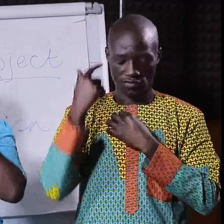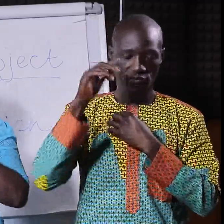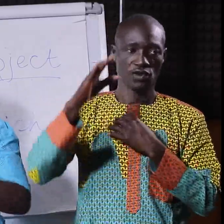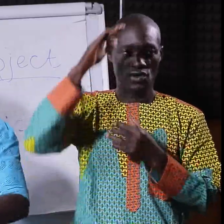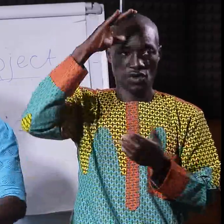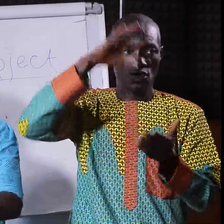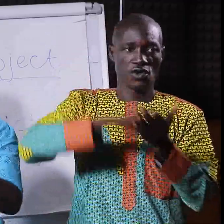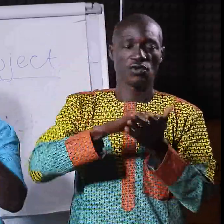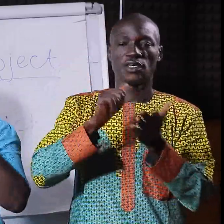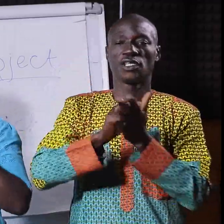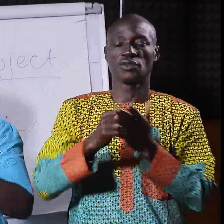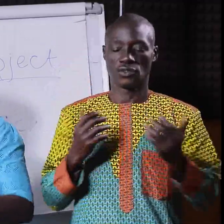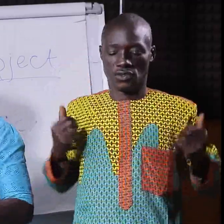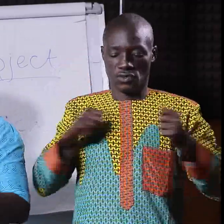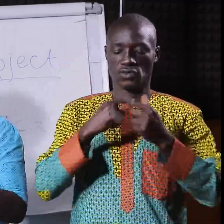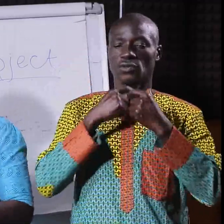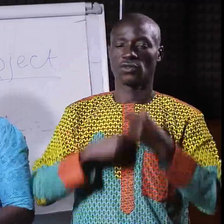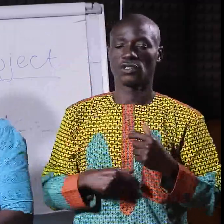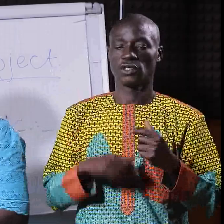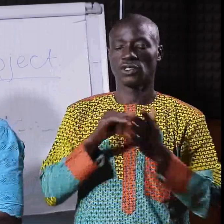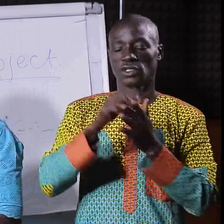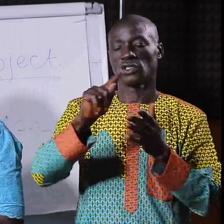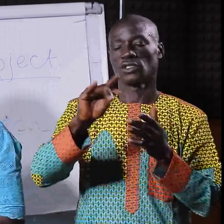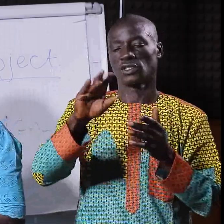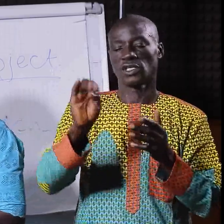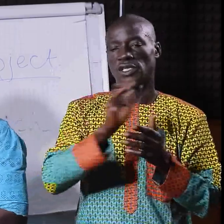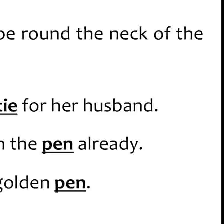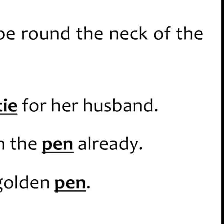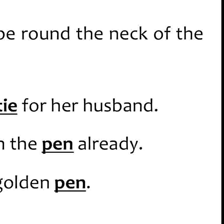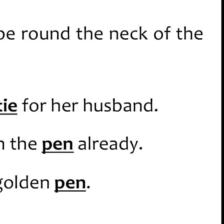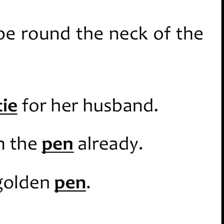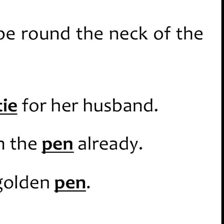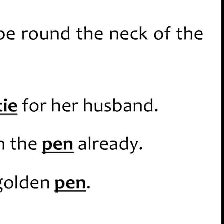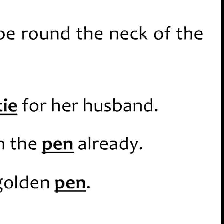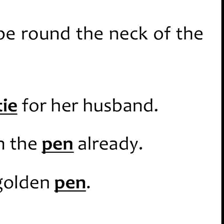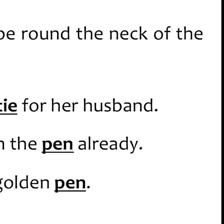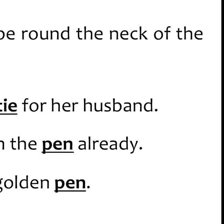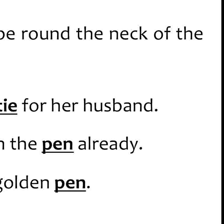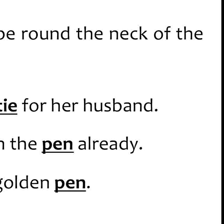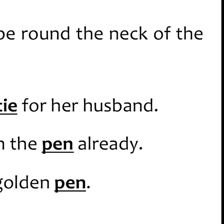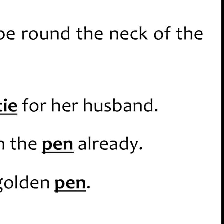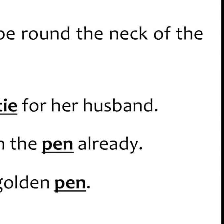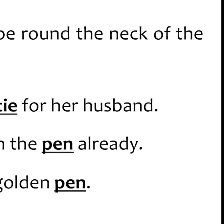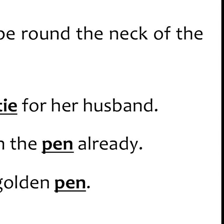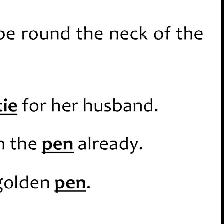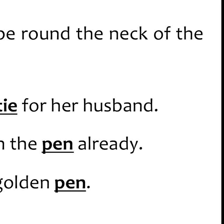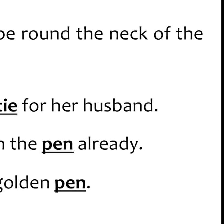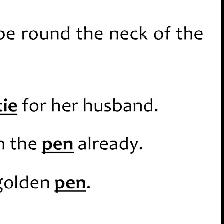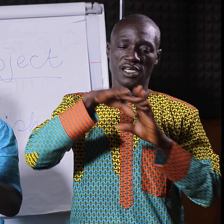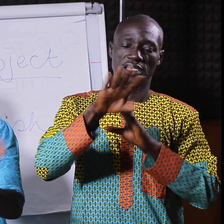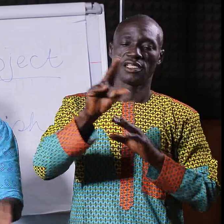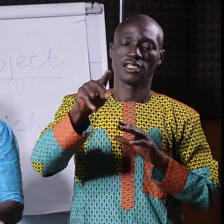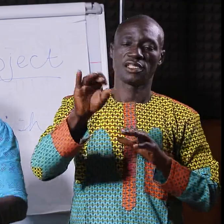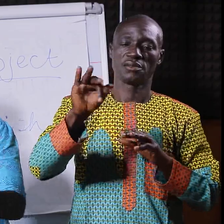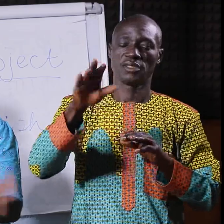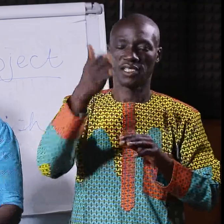thing that you put around when he's wearing a suit is called a tie, so it's a noun. 4A, the animals are in the pen already. That's